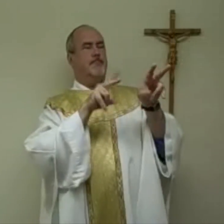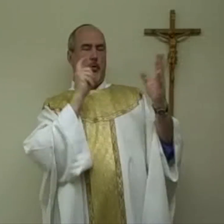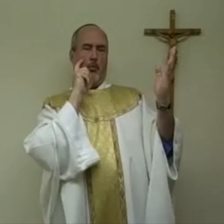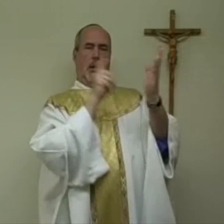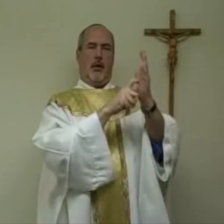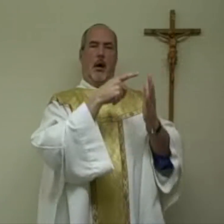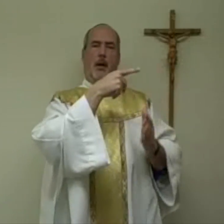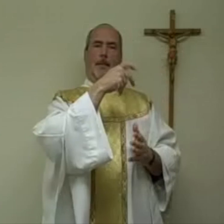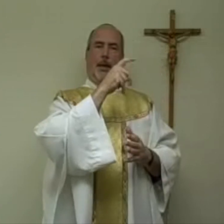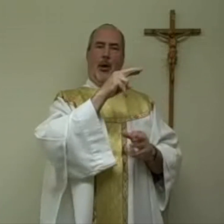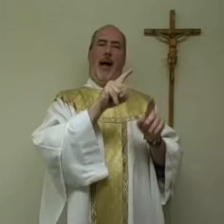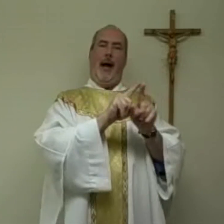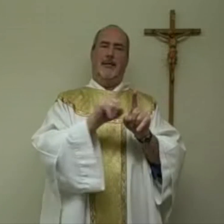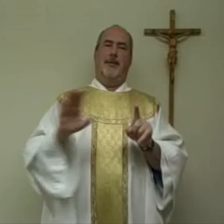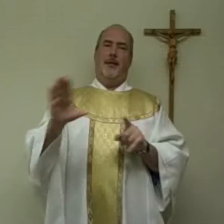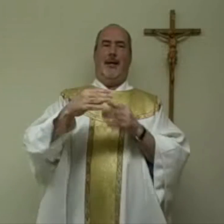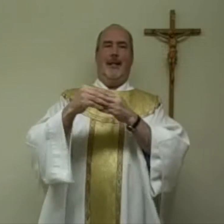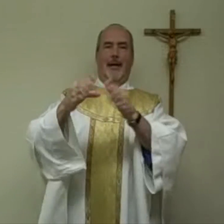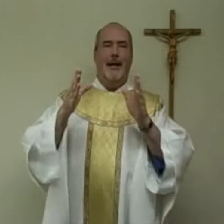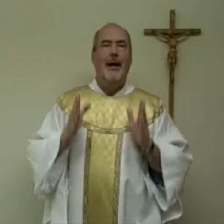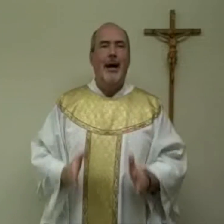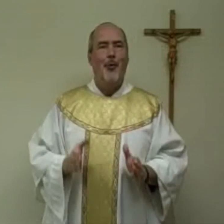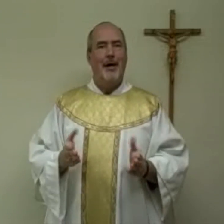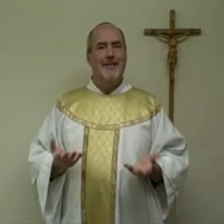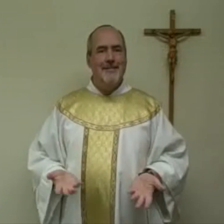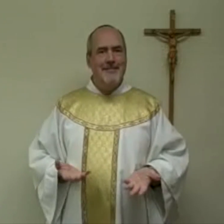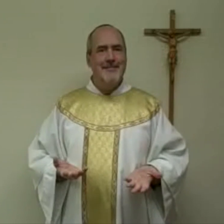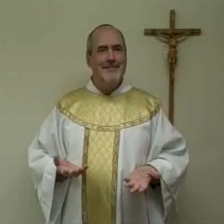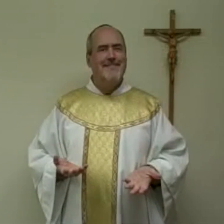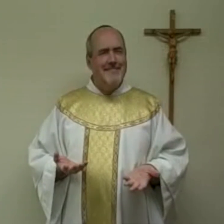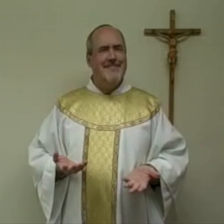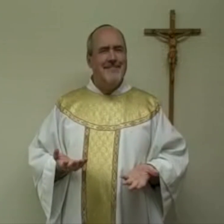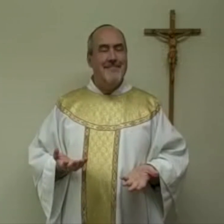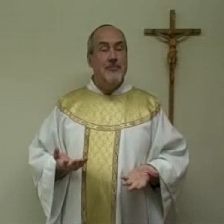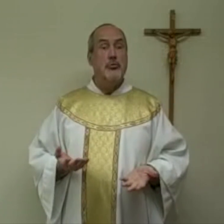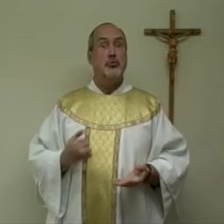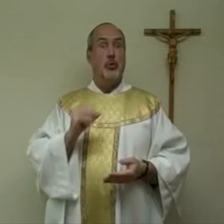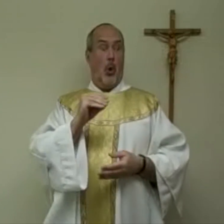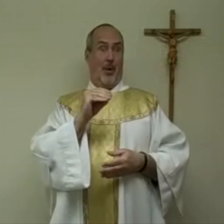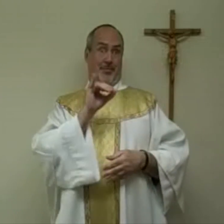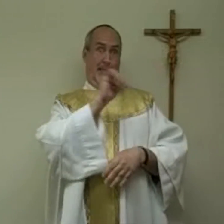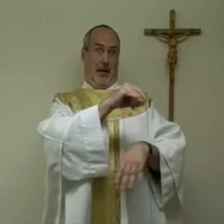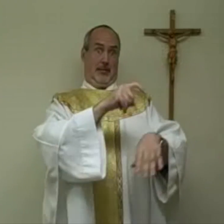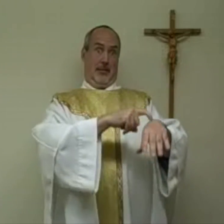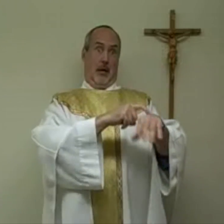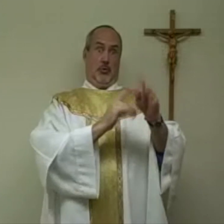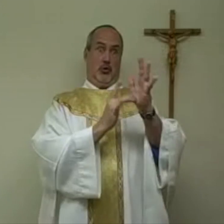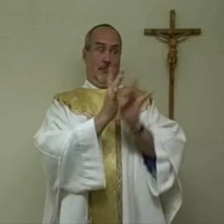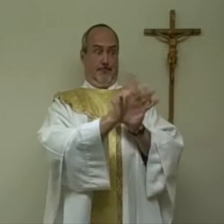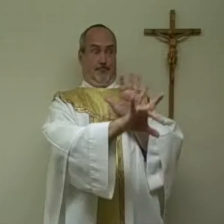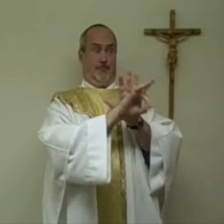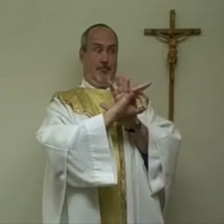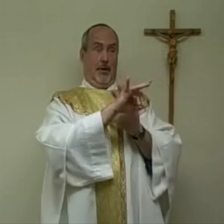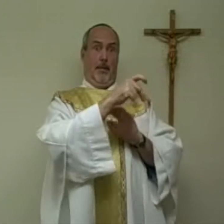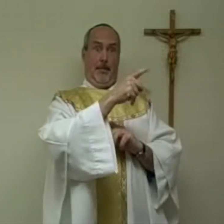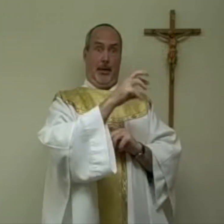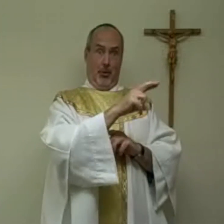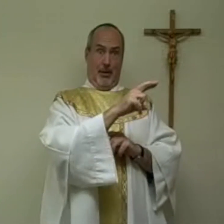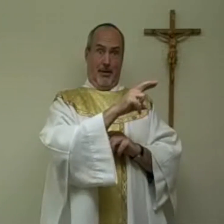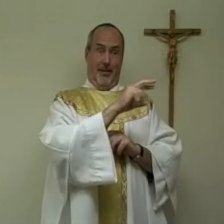Paul looked up to Peter and recognized him as the leader of Christ's church. So